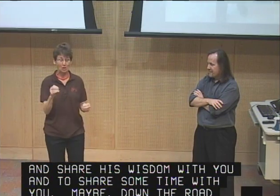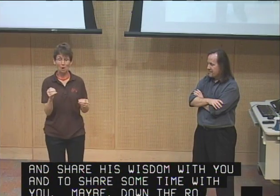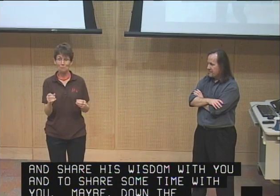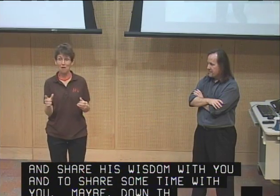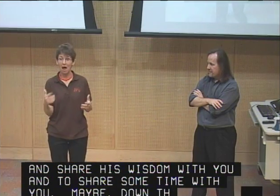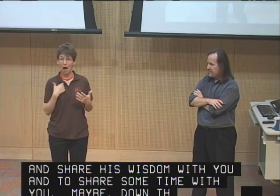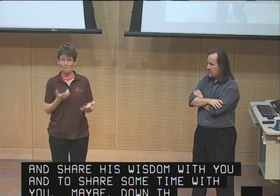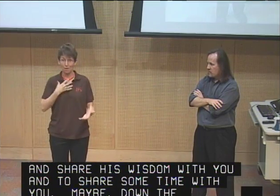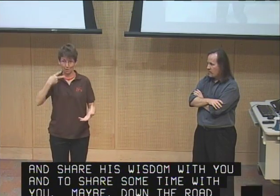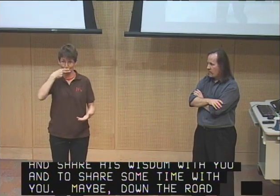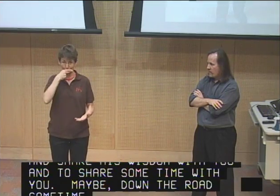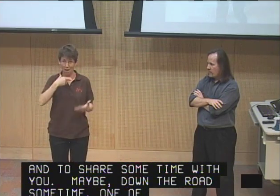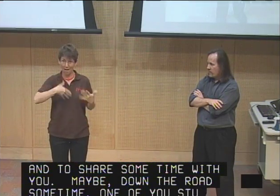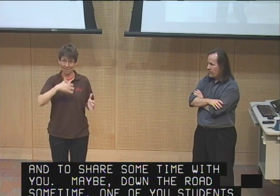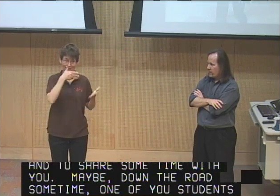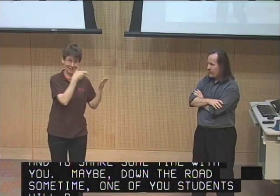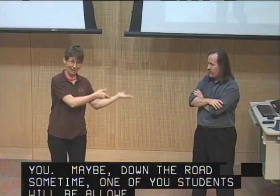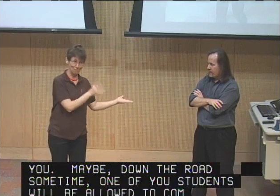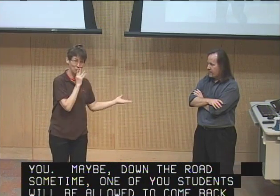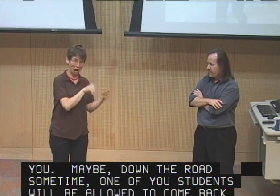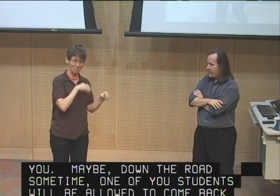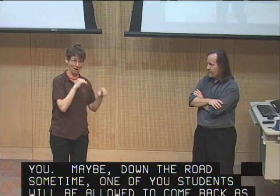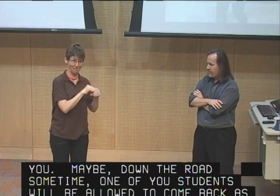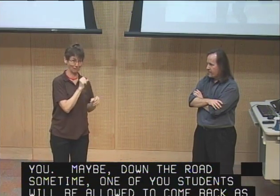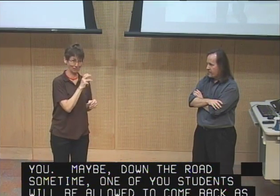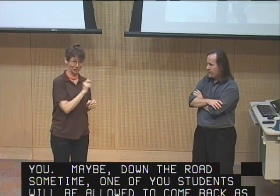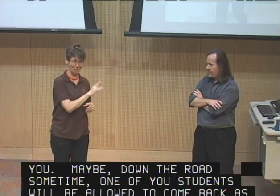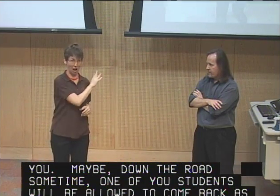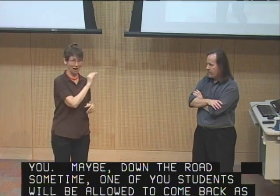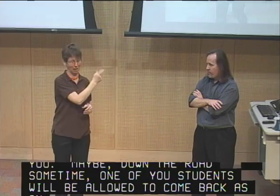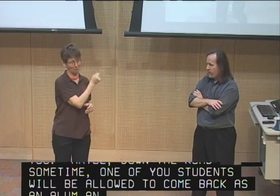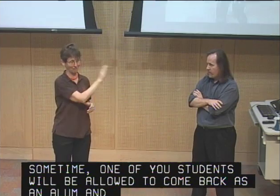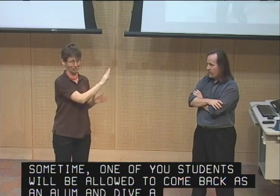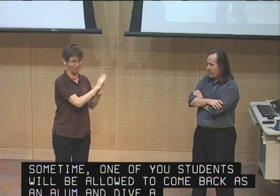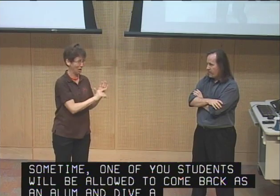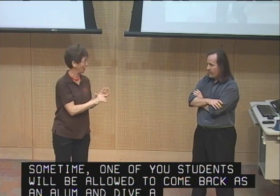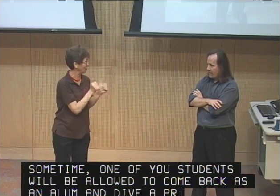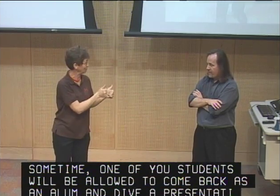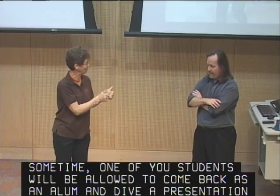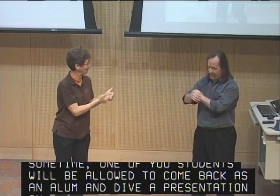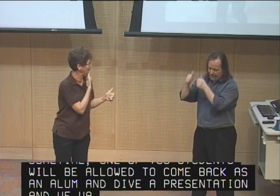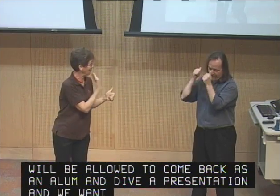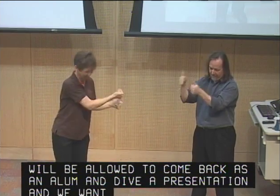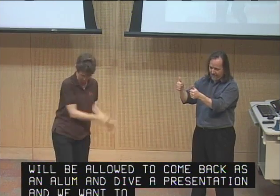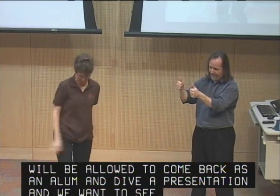well. So I'm going to stop, and without further ado, I'm going to give it over to Michael, and thank you, Michael.